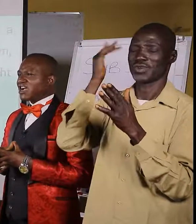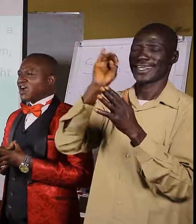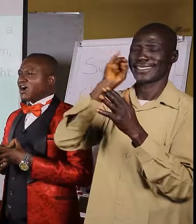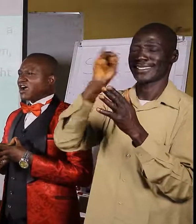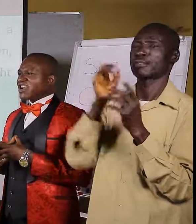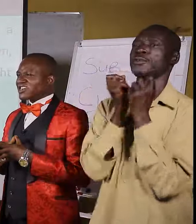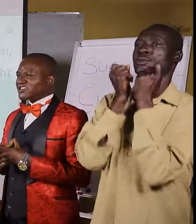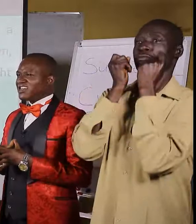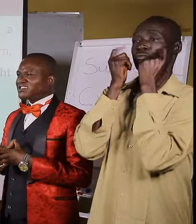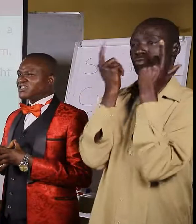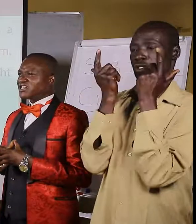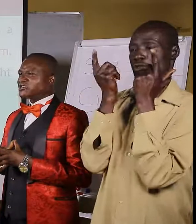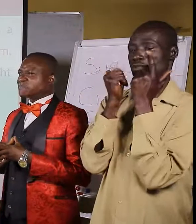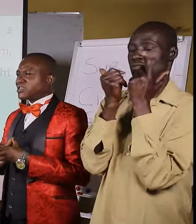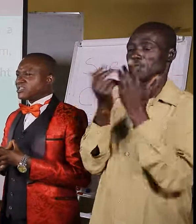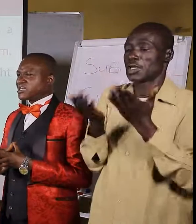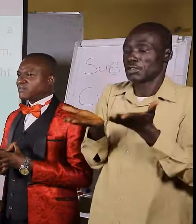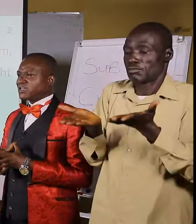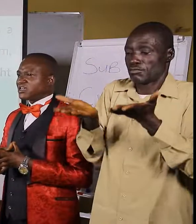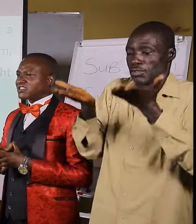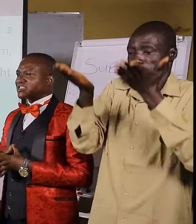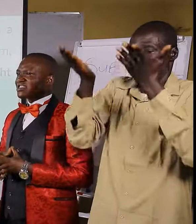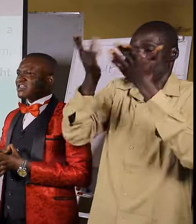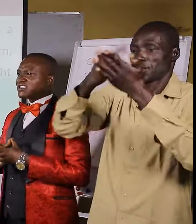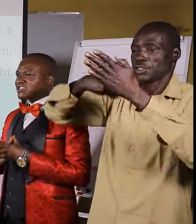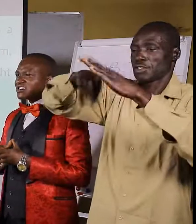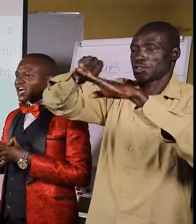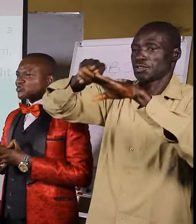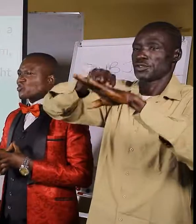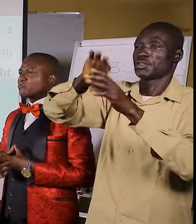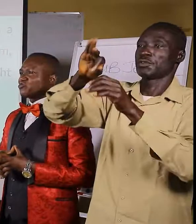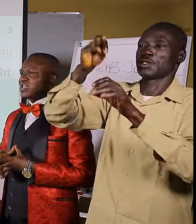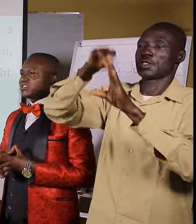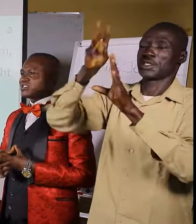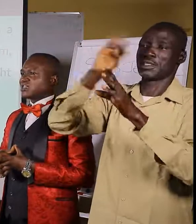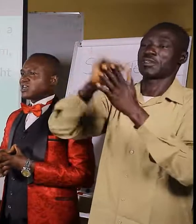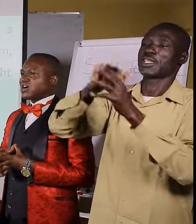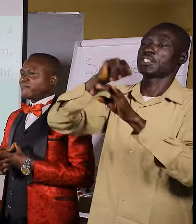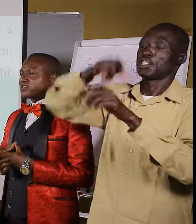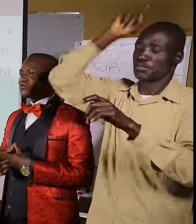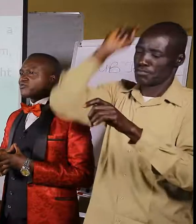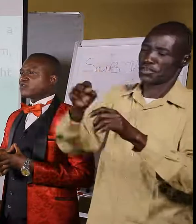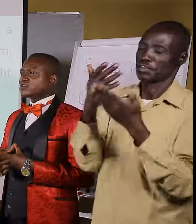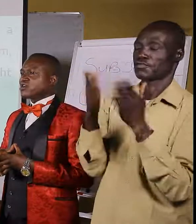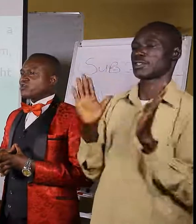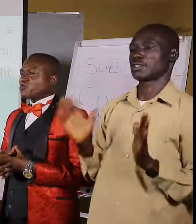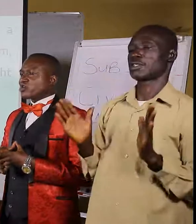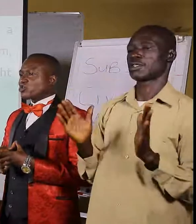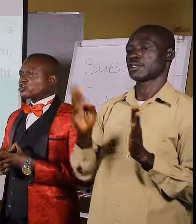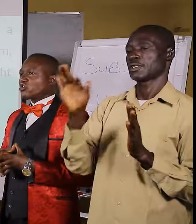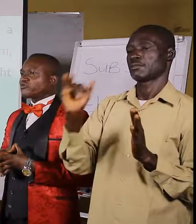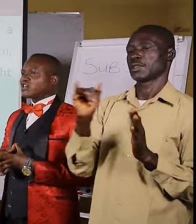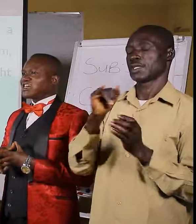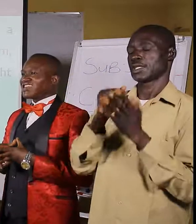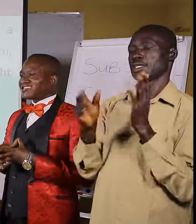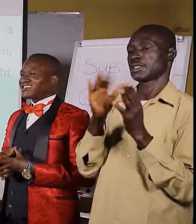this nationalistic spirit in him, that this has to come to an end. And by the grace of God, when you are